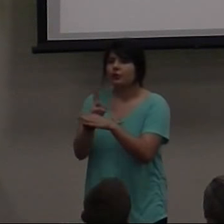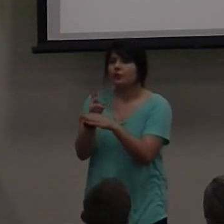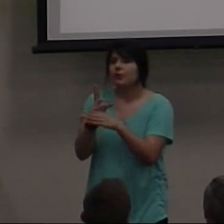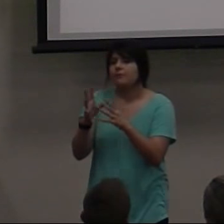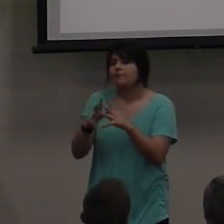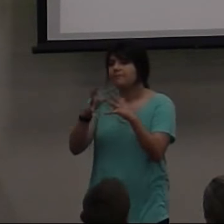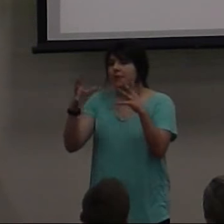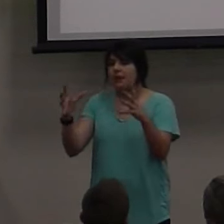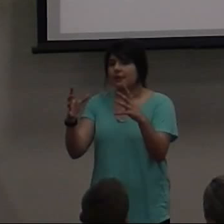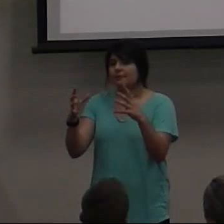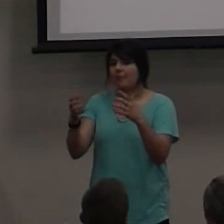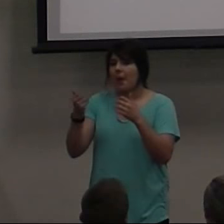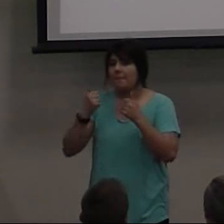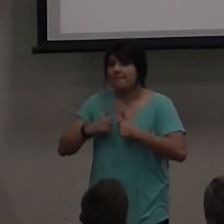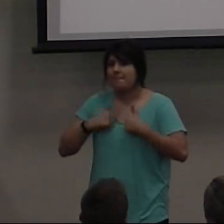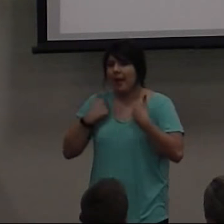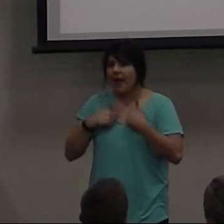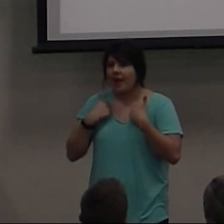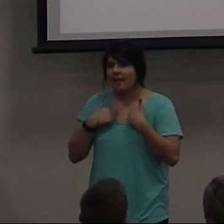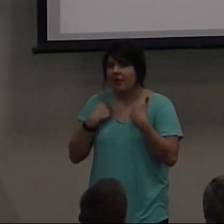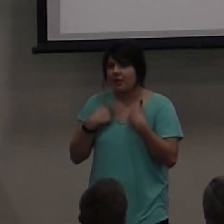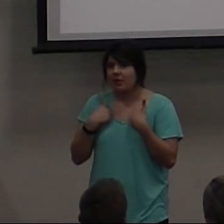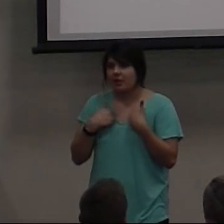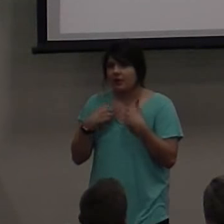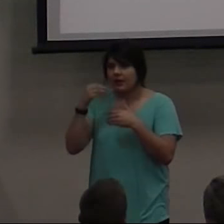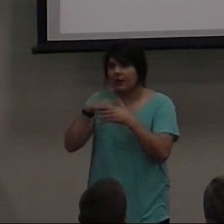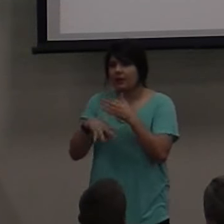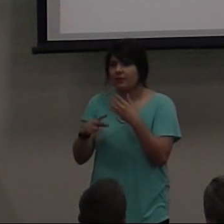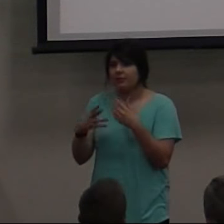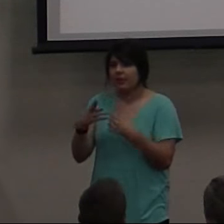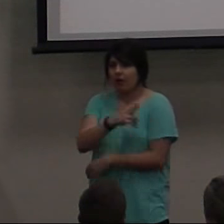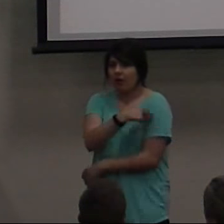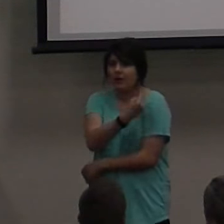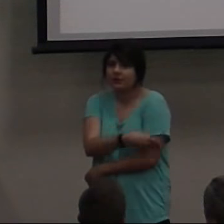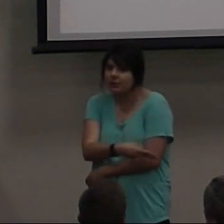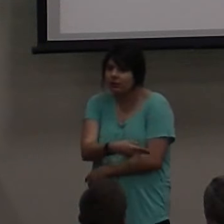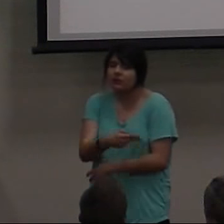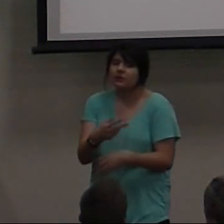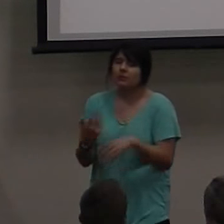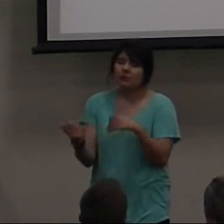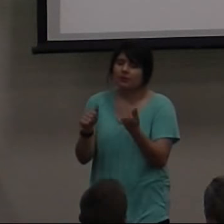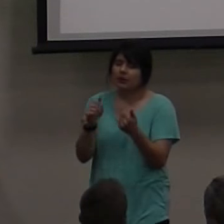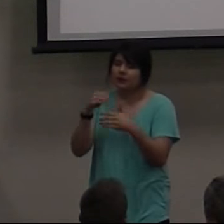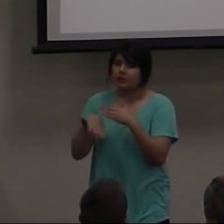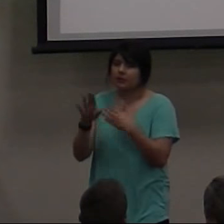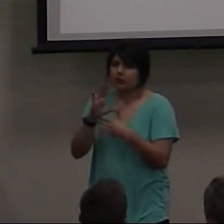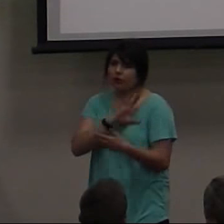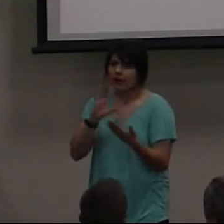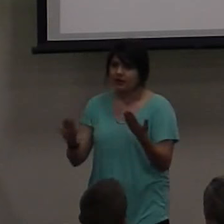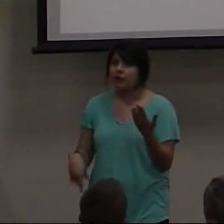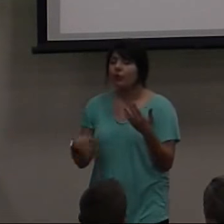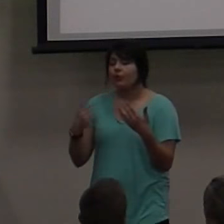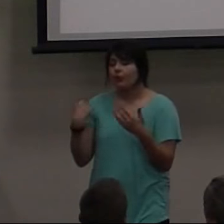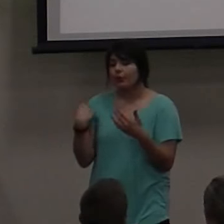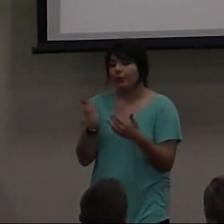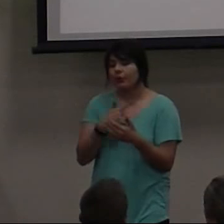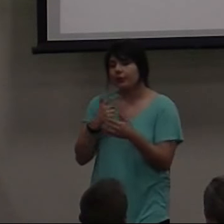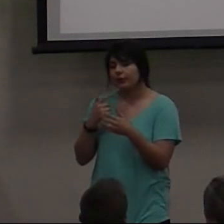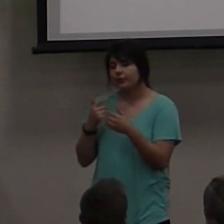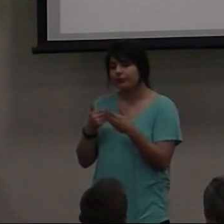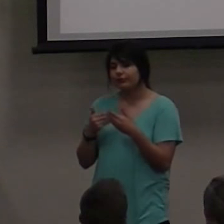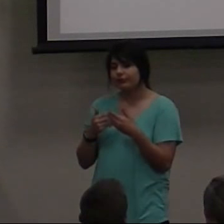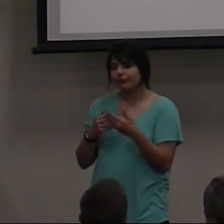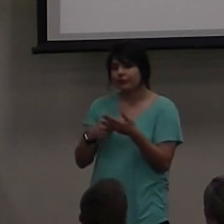bath in the prison hospital, and they're baptized into Christ. And we do follow up with them when